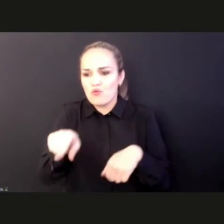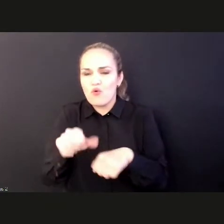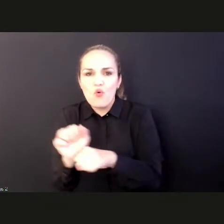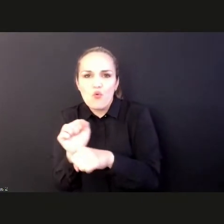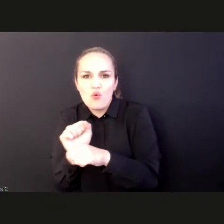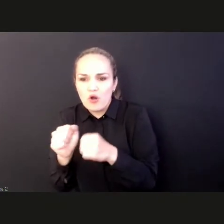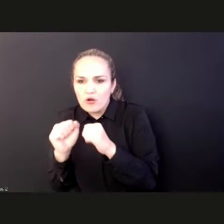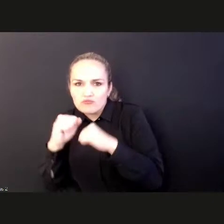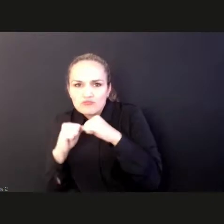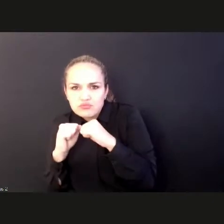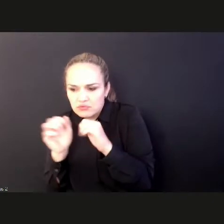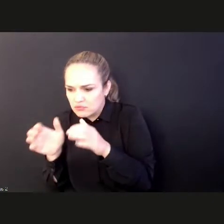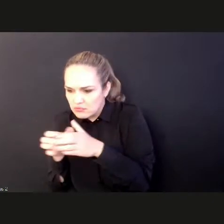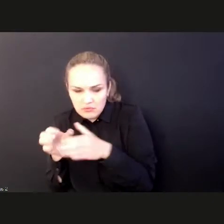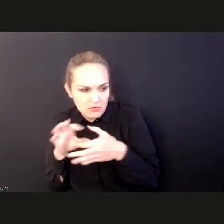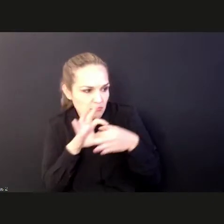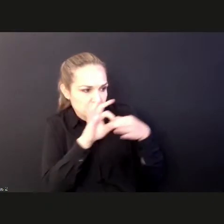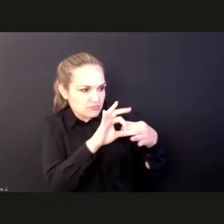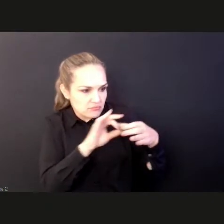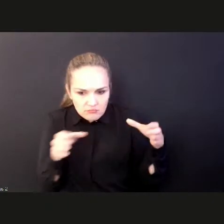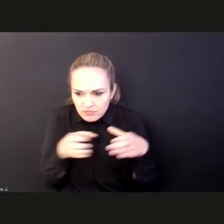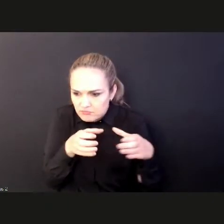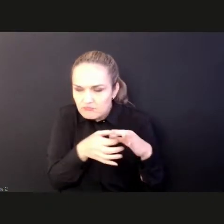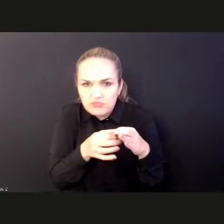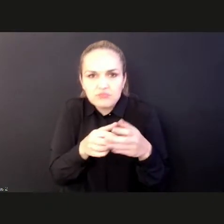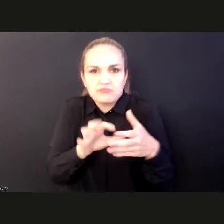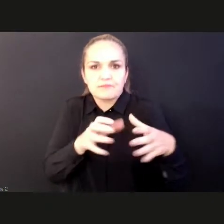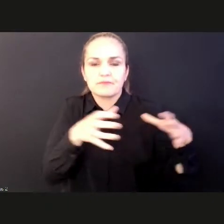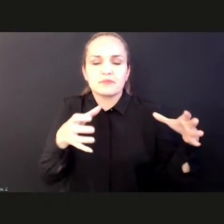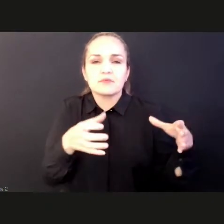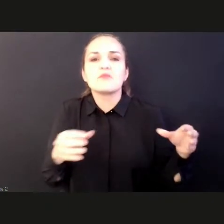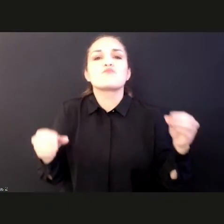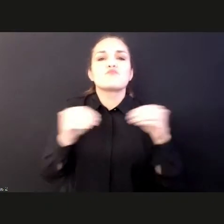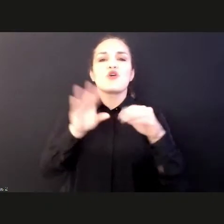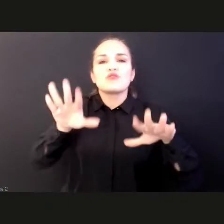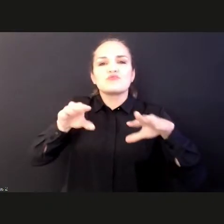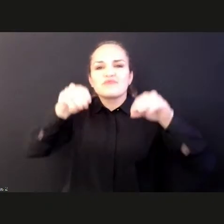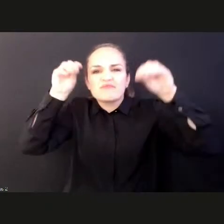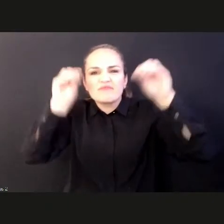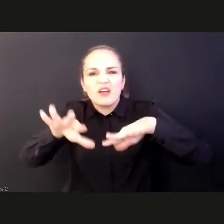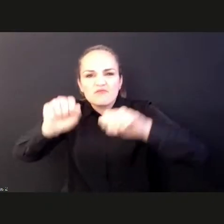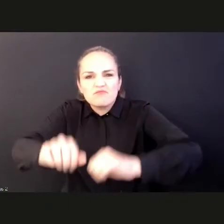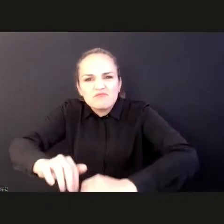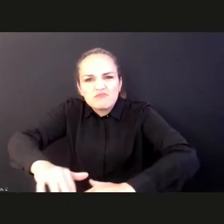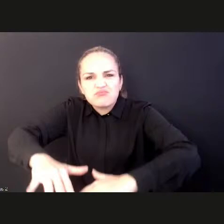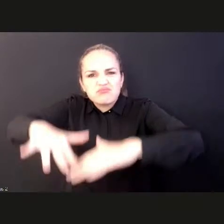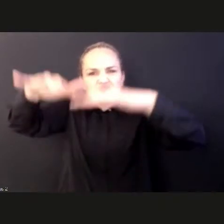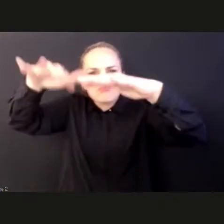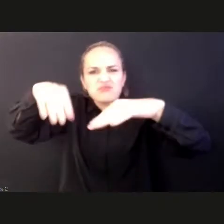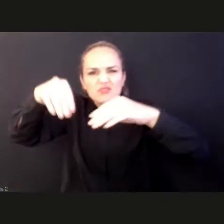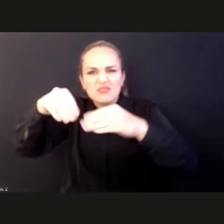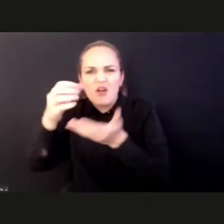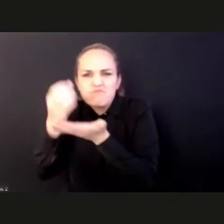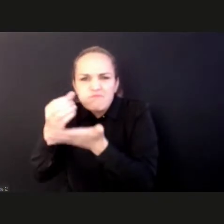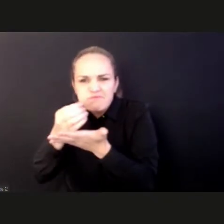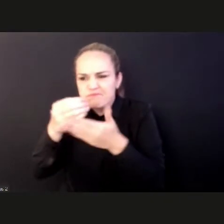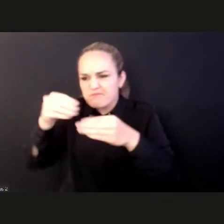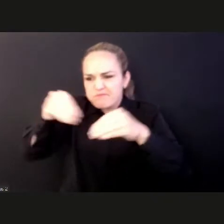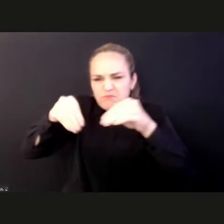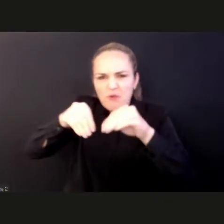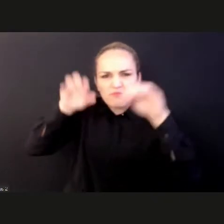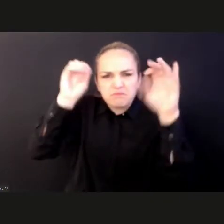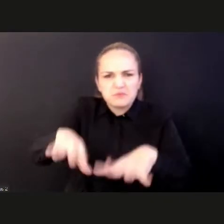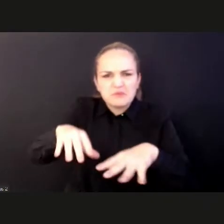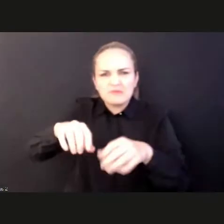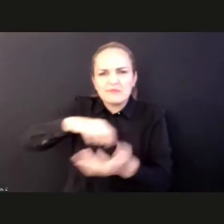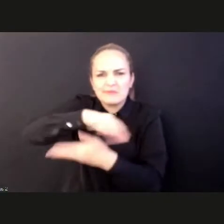reduction of plastics, and also, as Leda said, how the digital transformation can also help